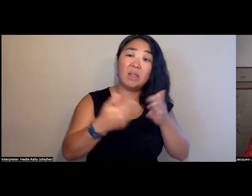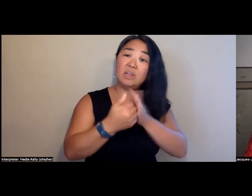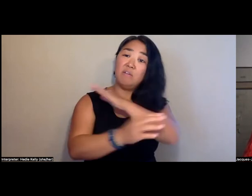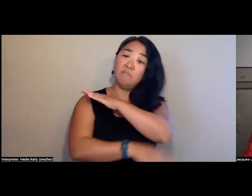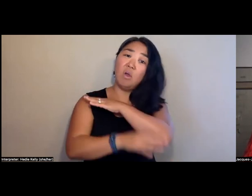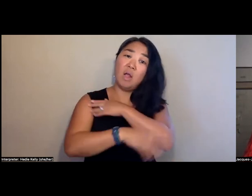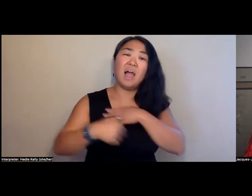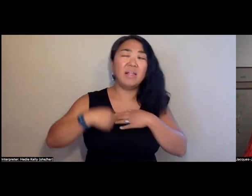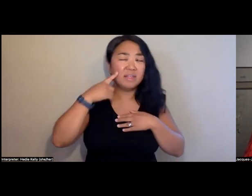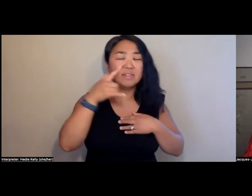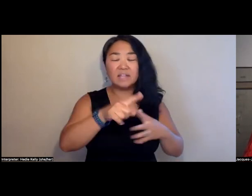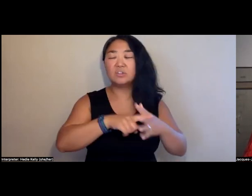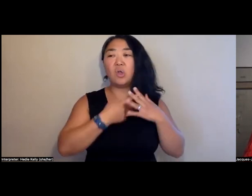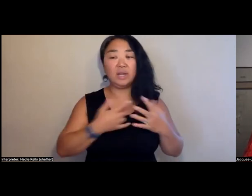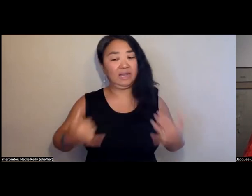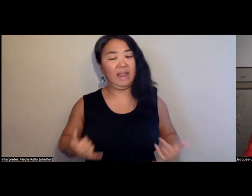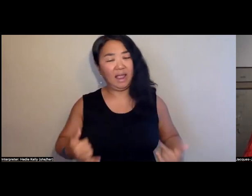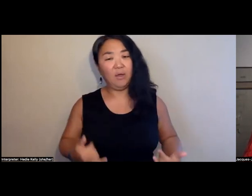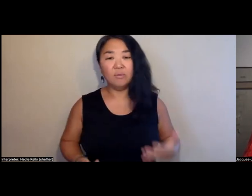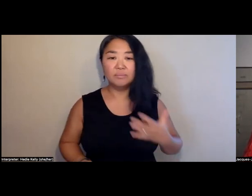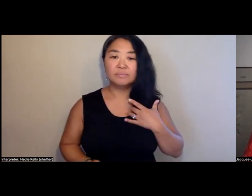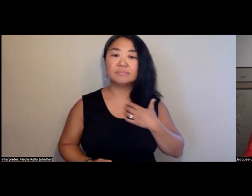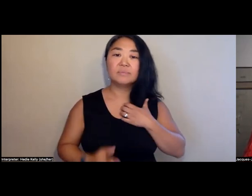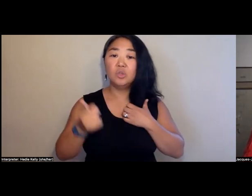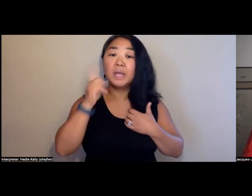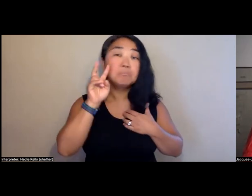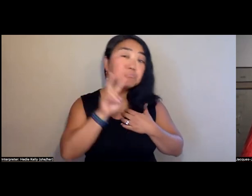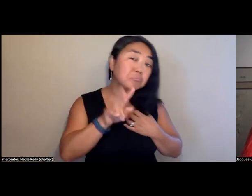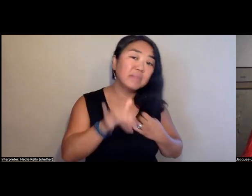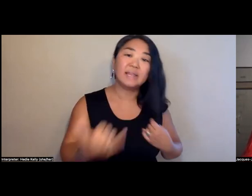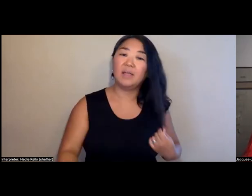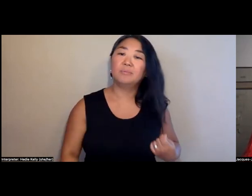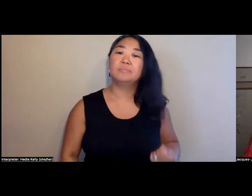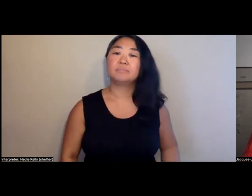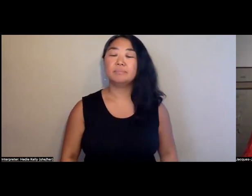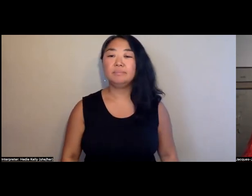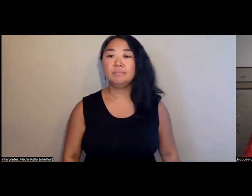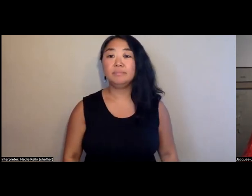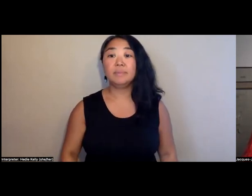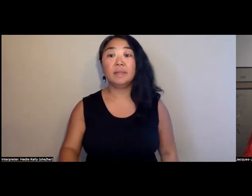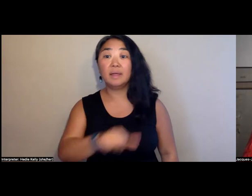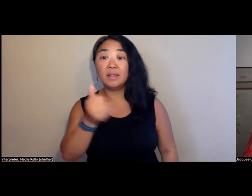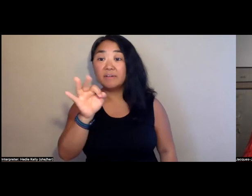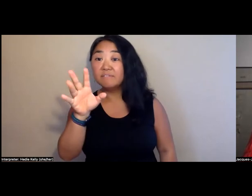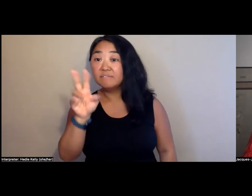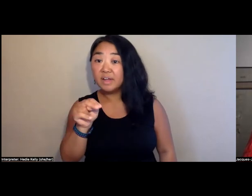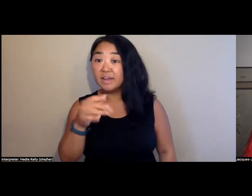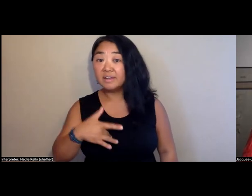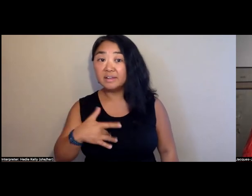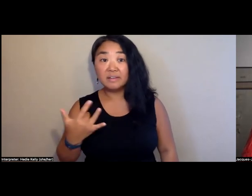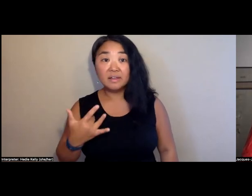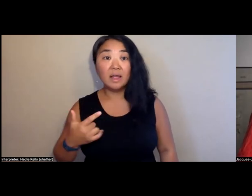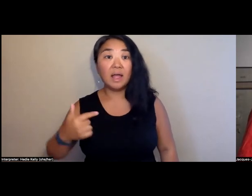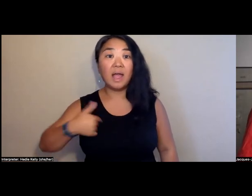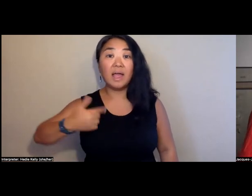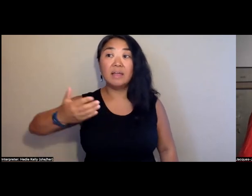think that's starting effectively now, you can check that out. Another fun thing to come out of this is that I've been invited